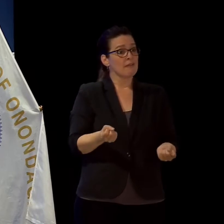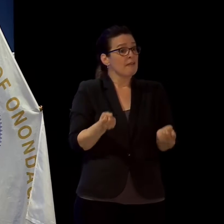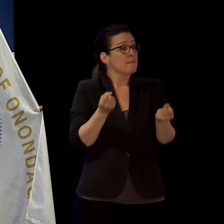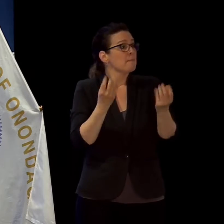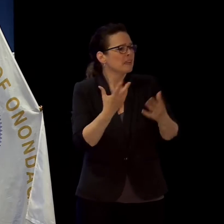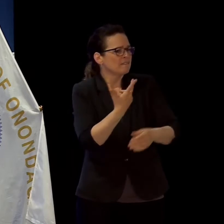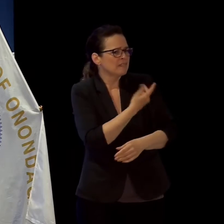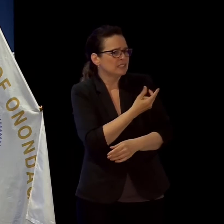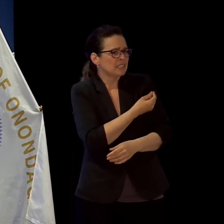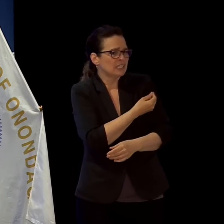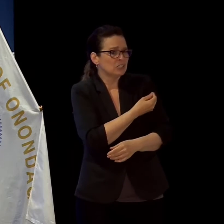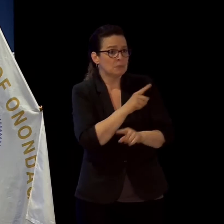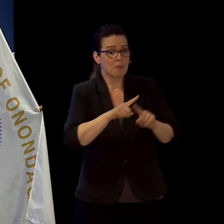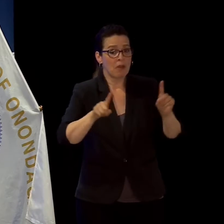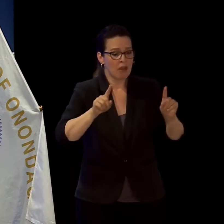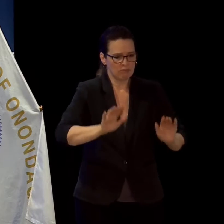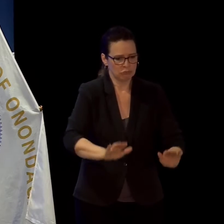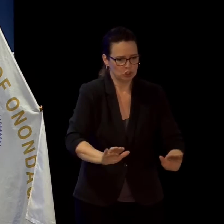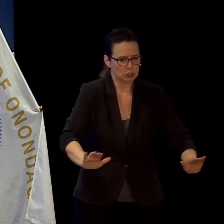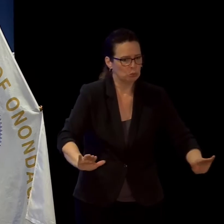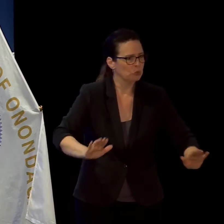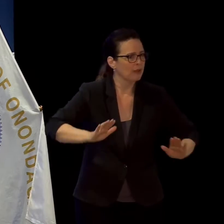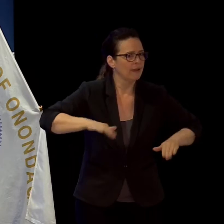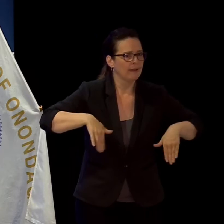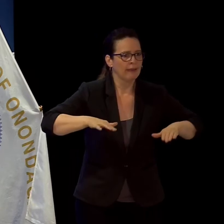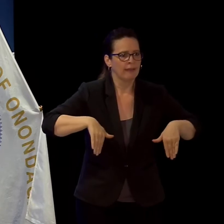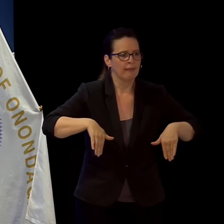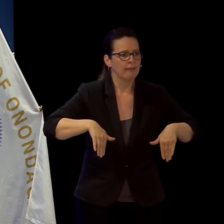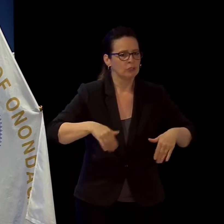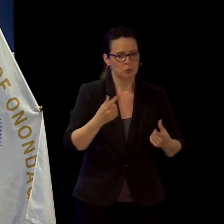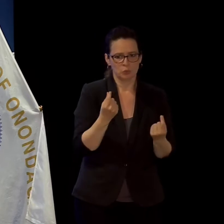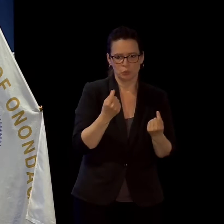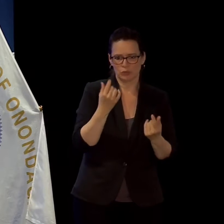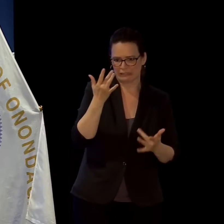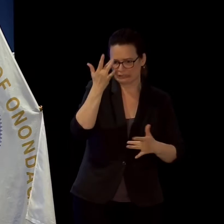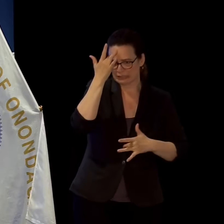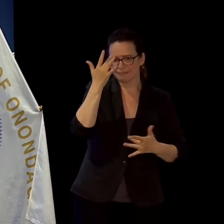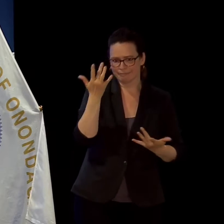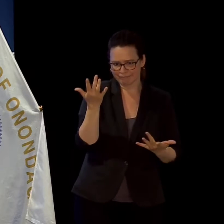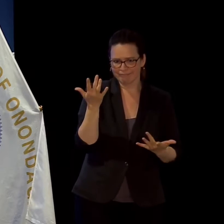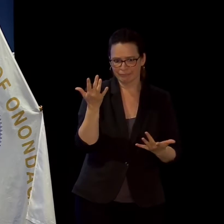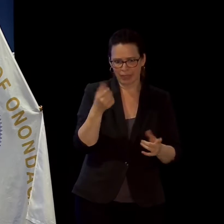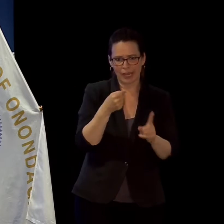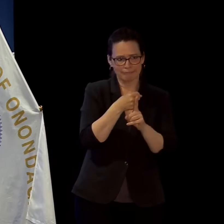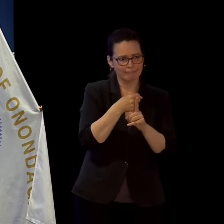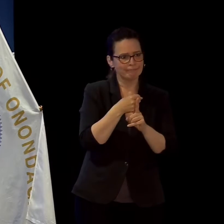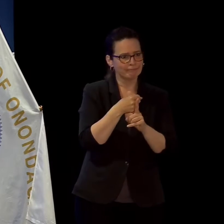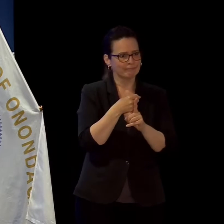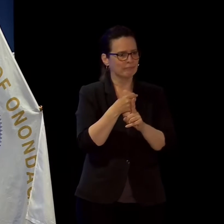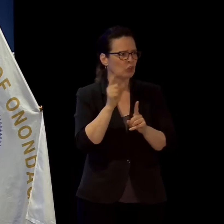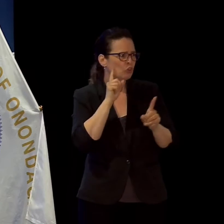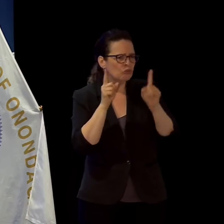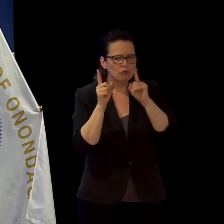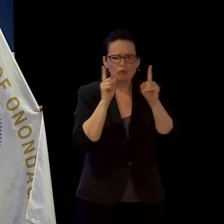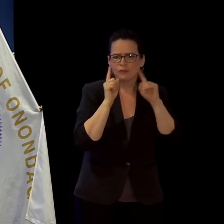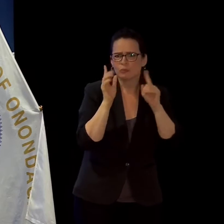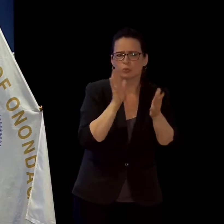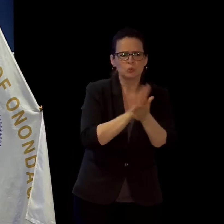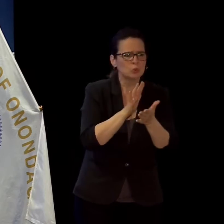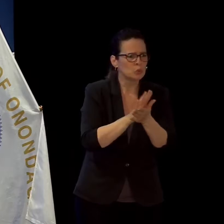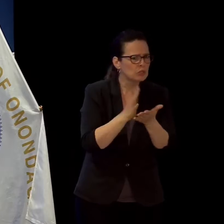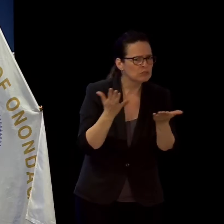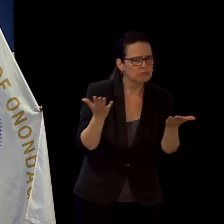heard from school districts about their, because some districts have been reopened for a couple of weeks now, about their numbers and how they're doing? We know,